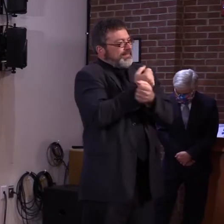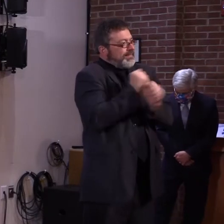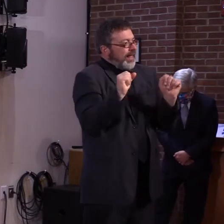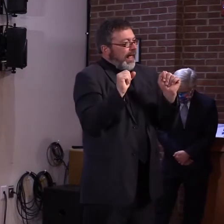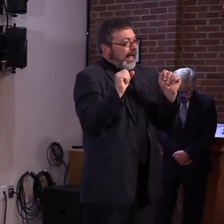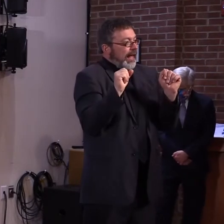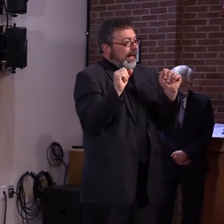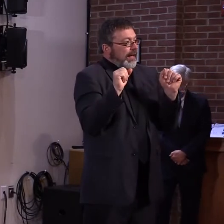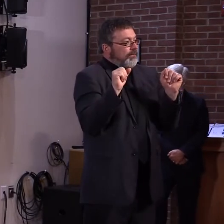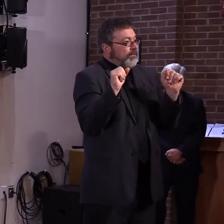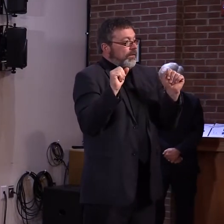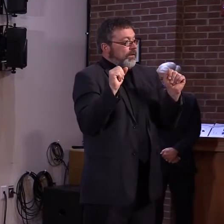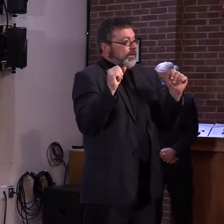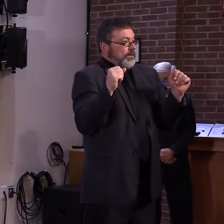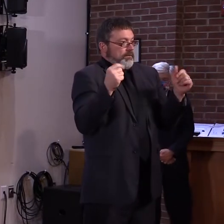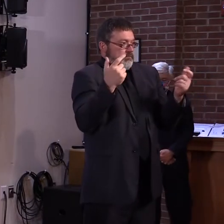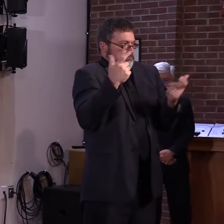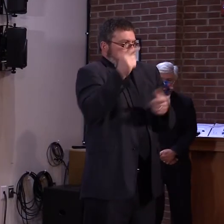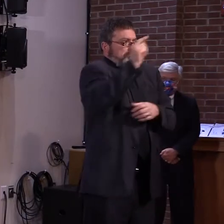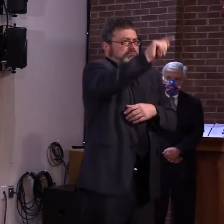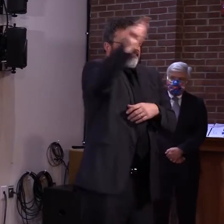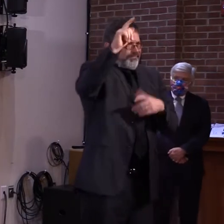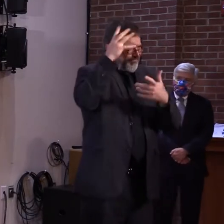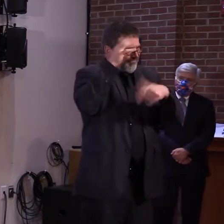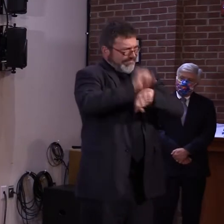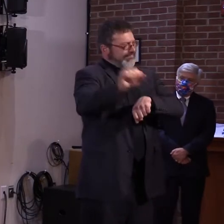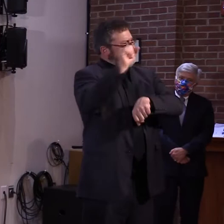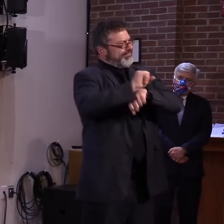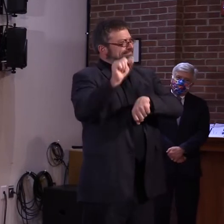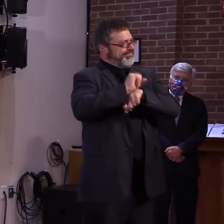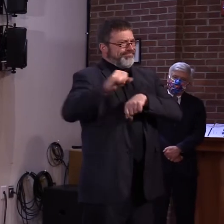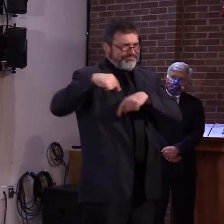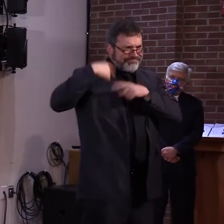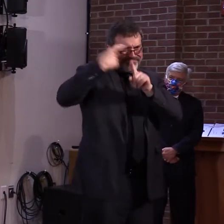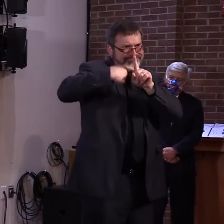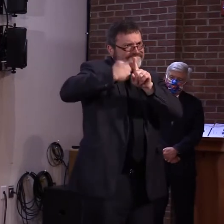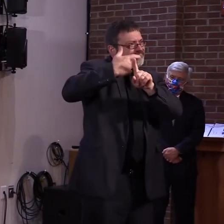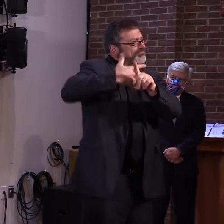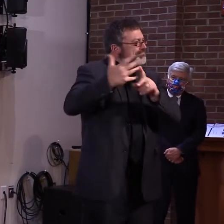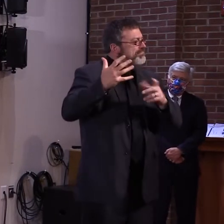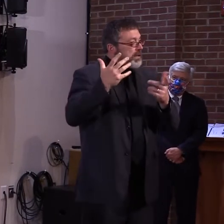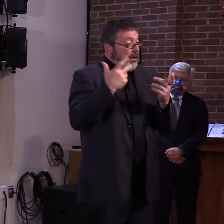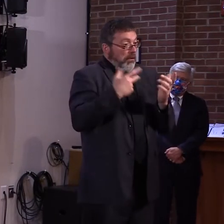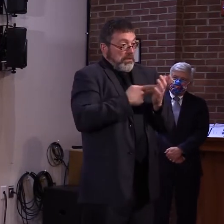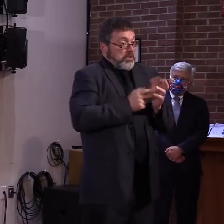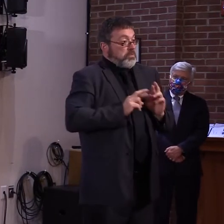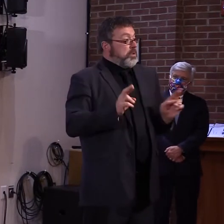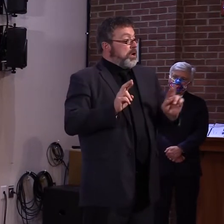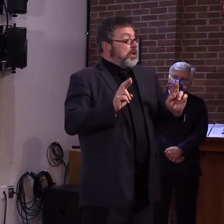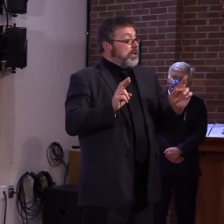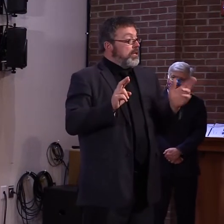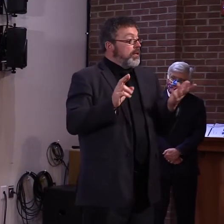this, again, for the last few months. So I think this is, from the CDC's perspective, it's